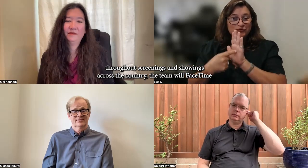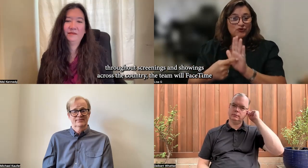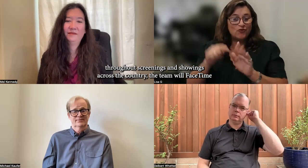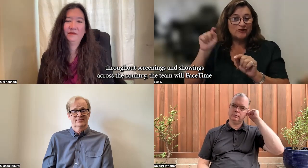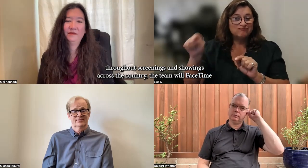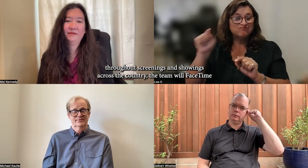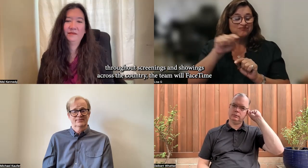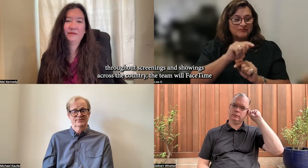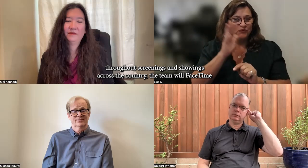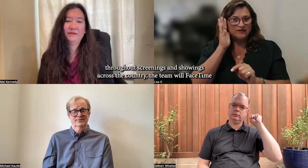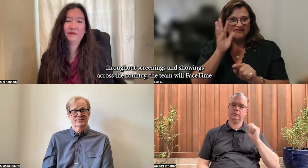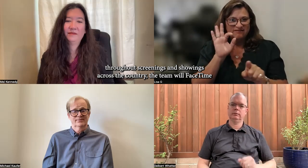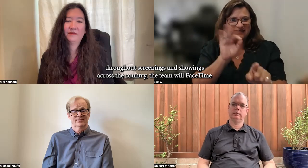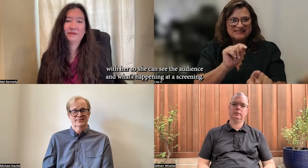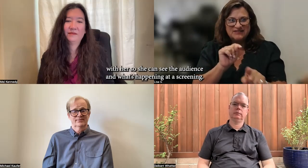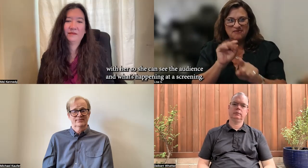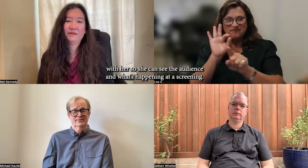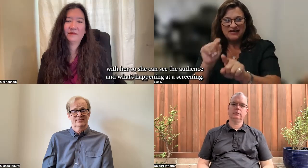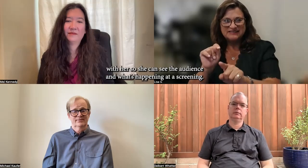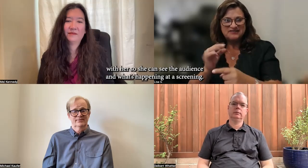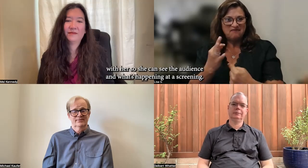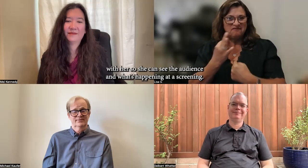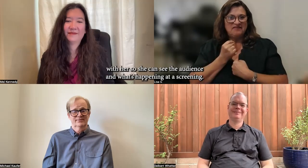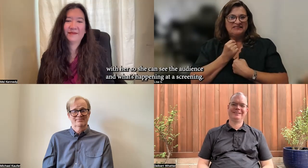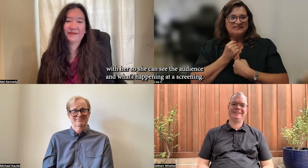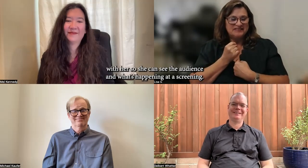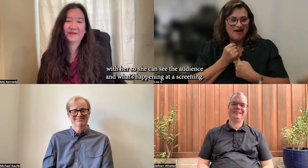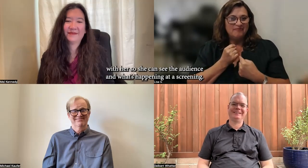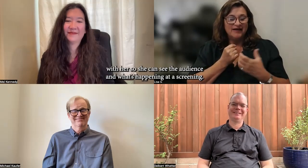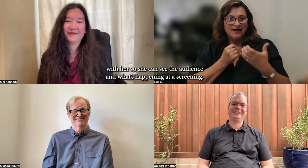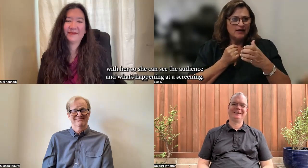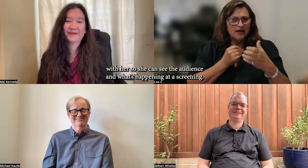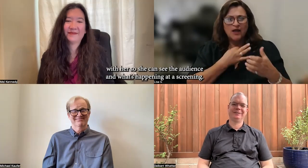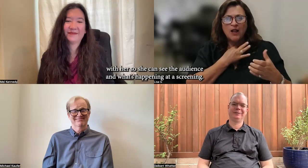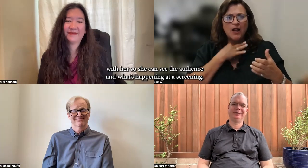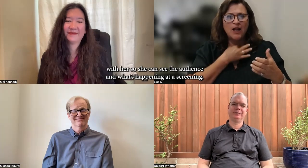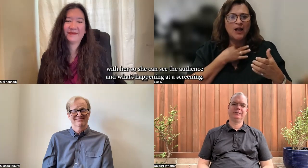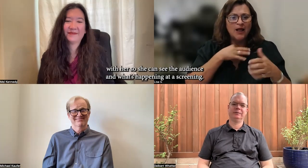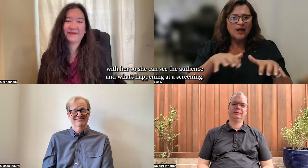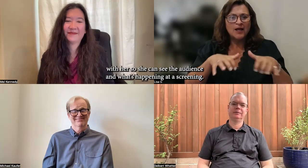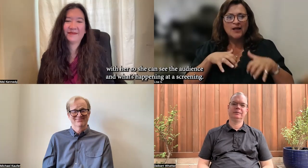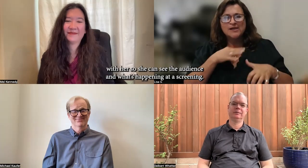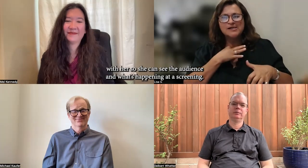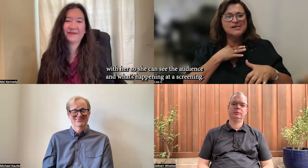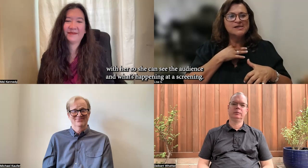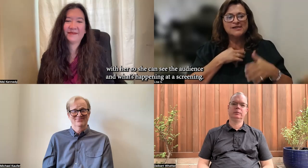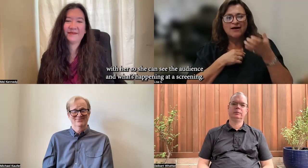FaceTime with her so she can see the audience and what's happening at a screening.